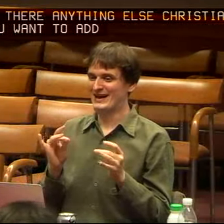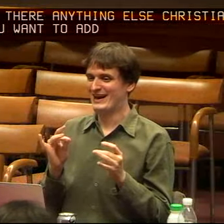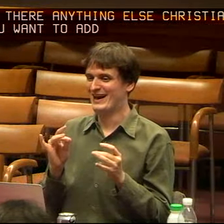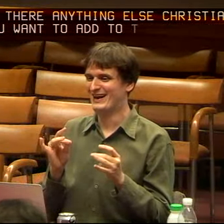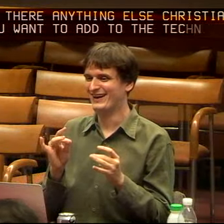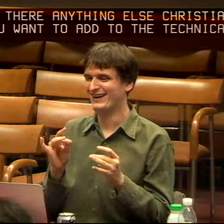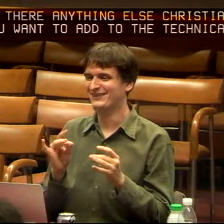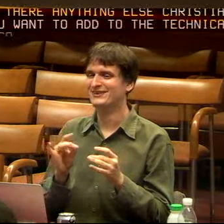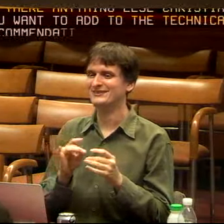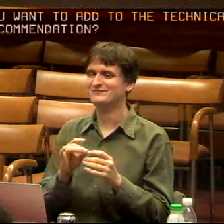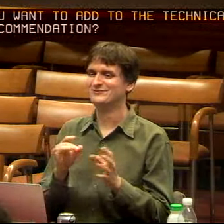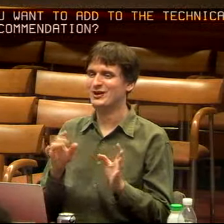Well, a final comment.